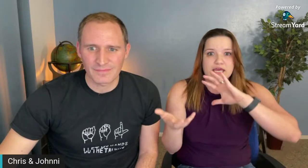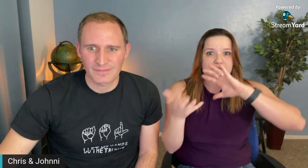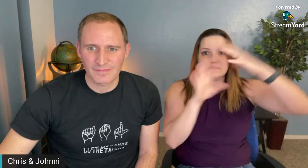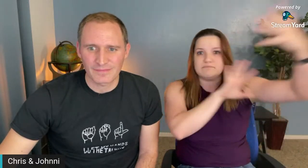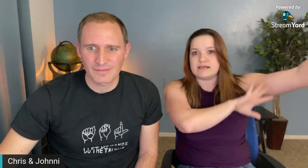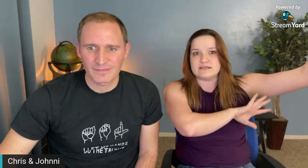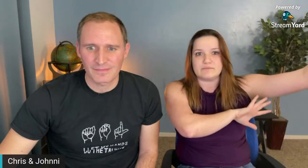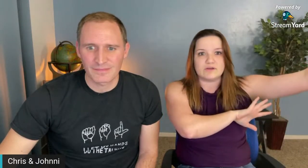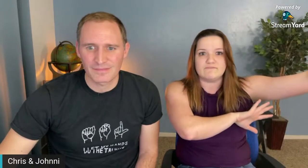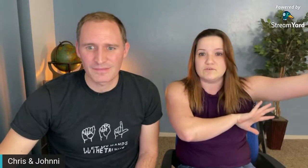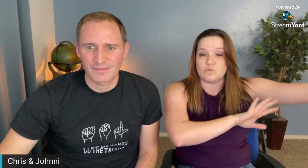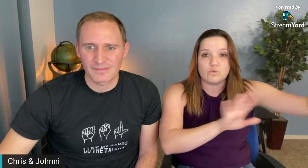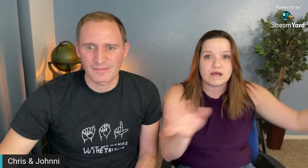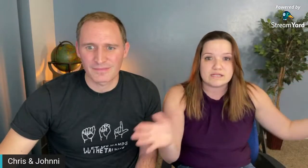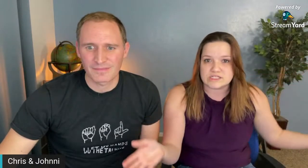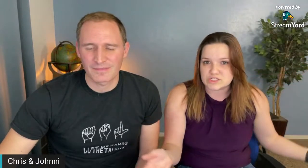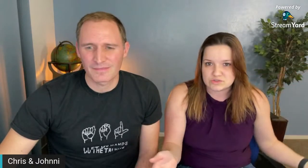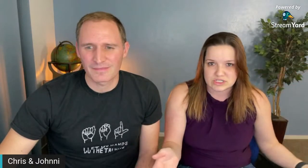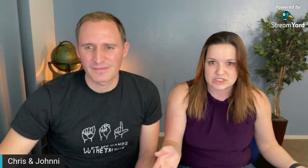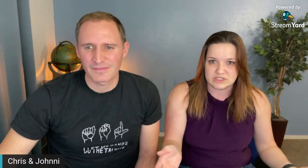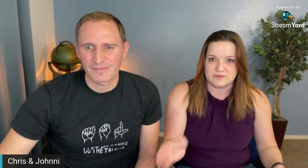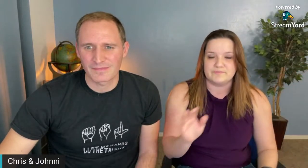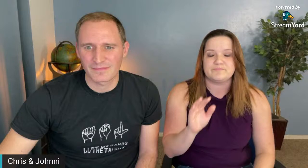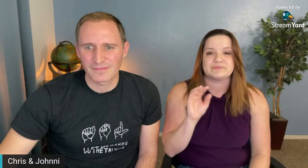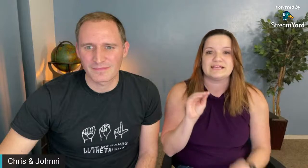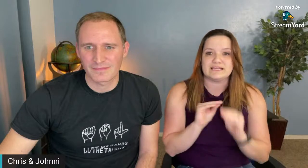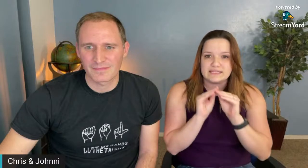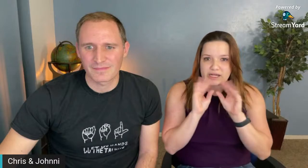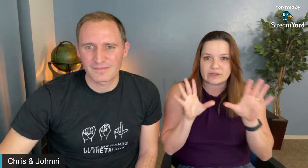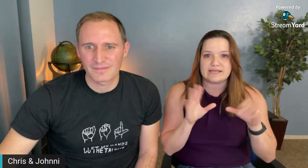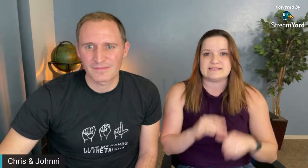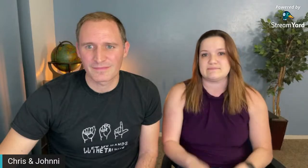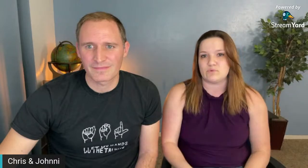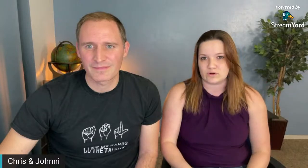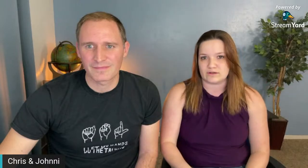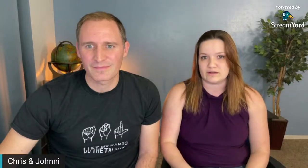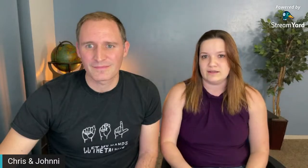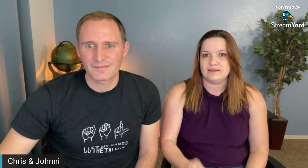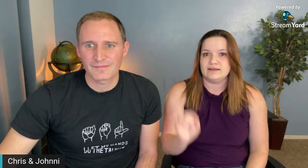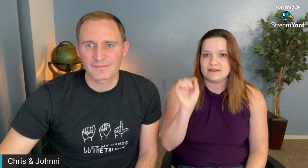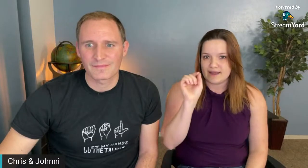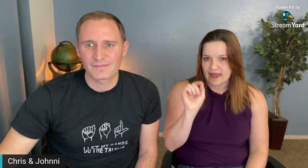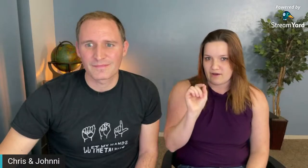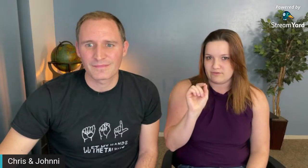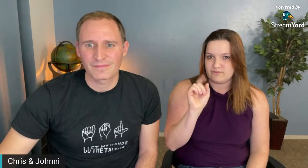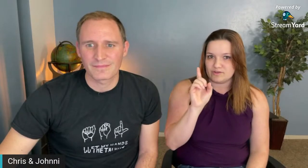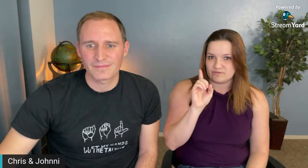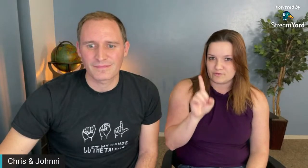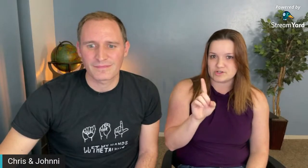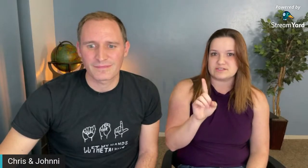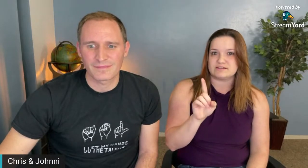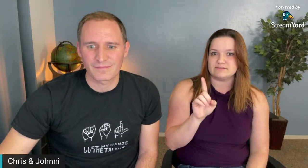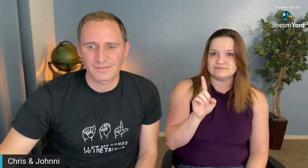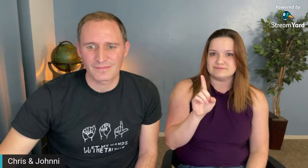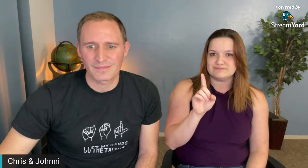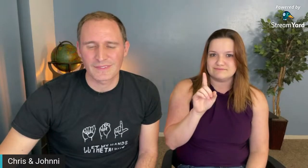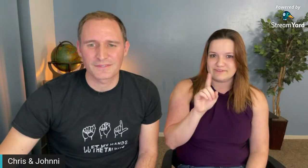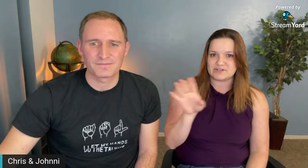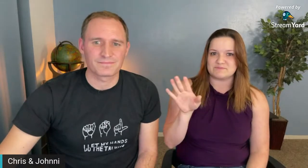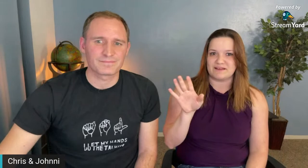it can mess up, confuse. What did you just do? Clarity is important. Now, for the first